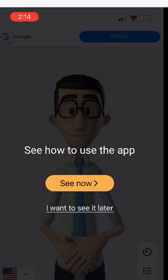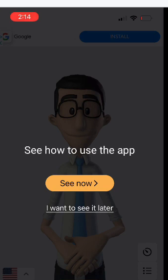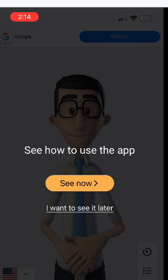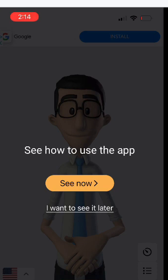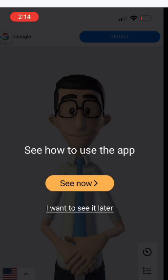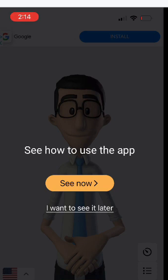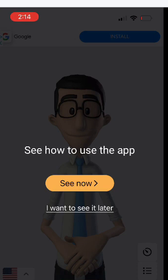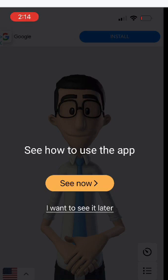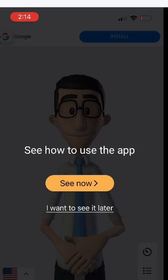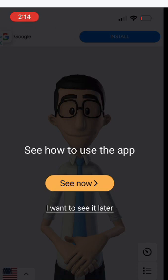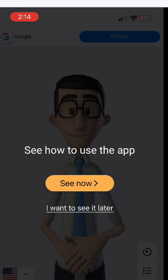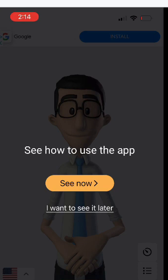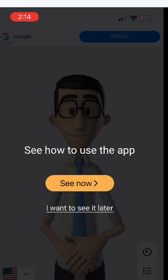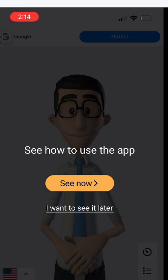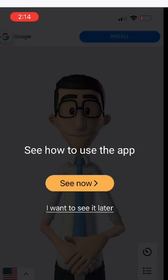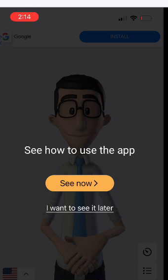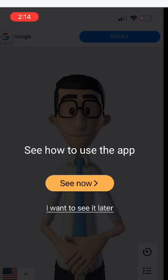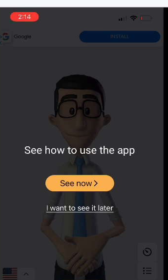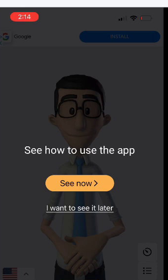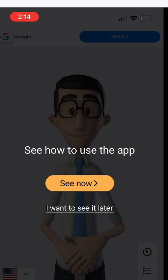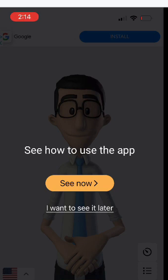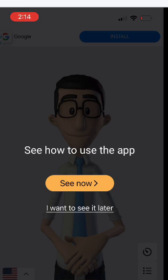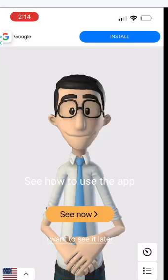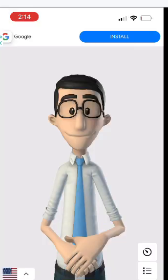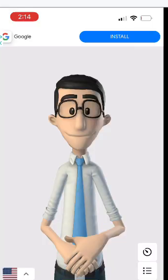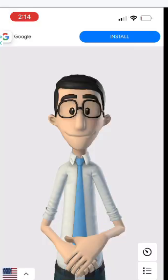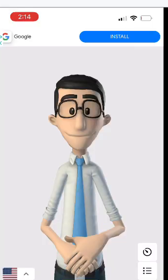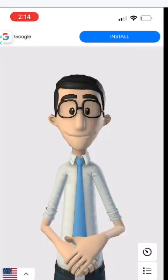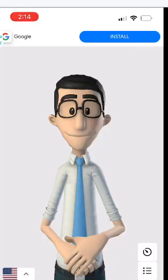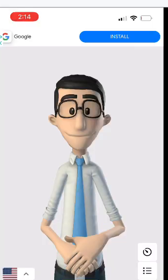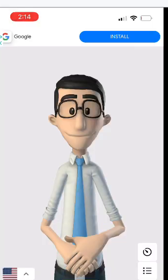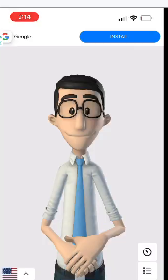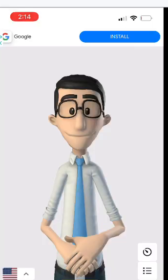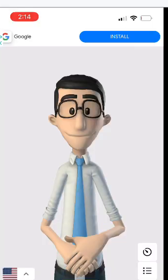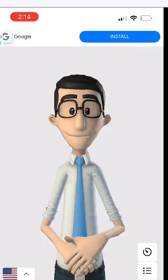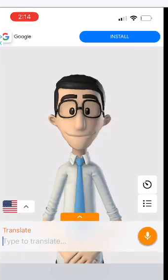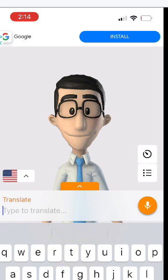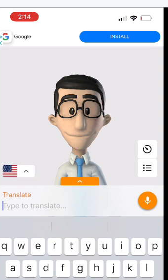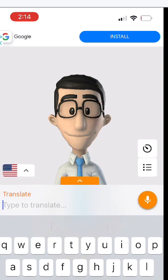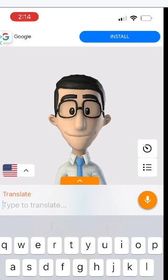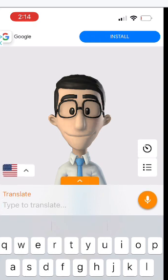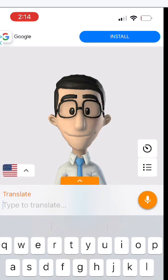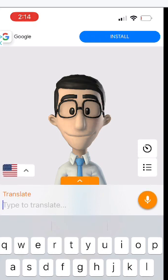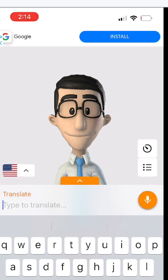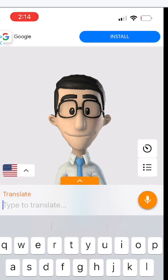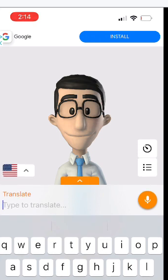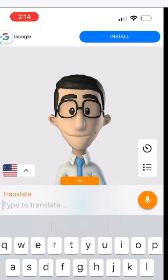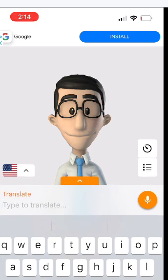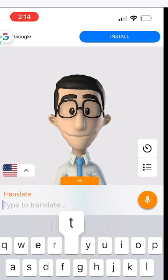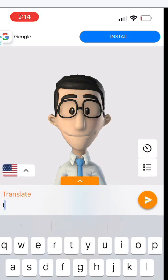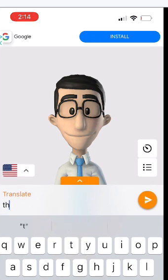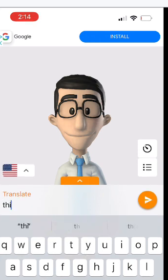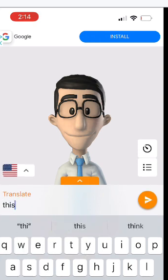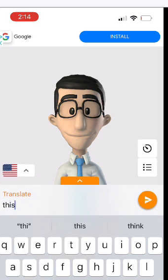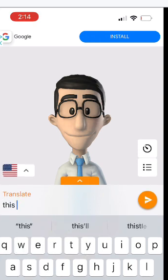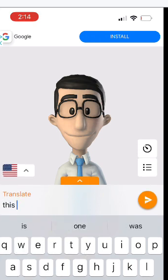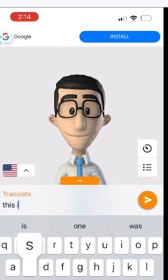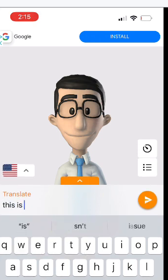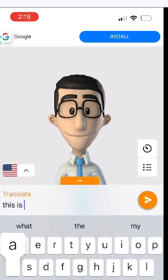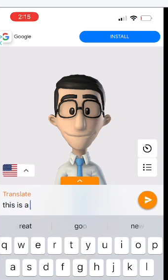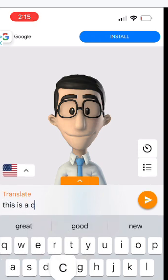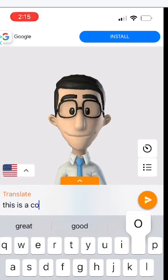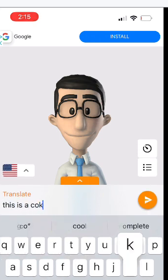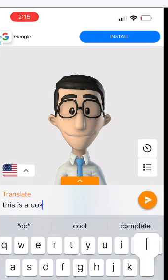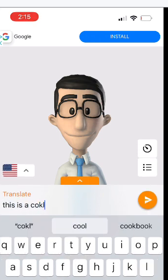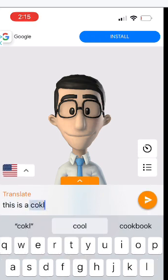to have your talk translated to American Sign Language as well. Once you've put in what you want translated,